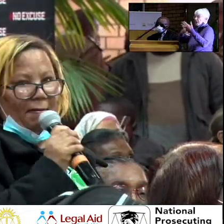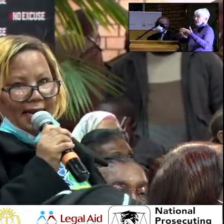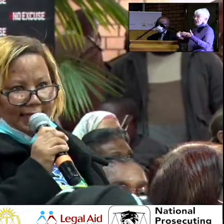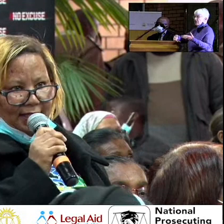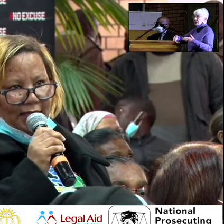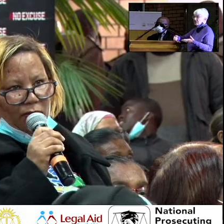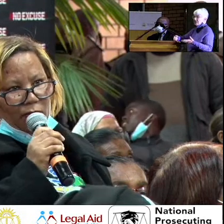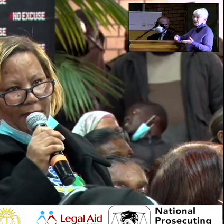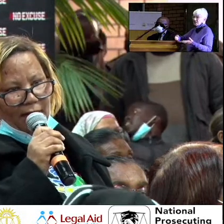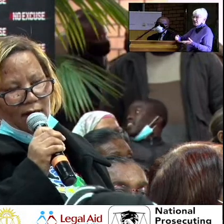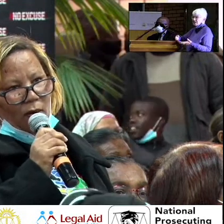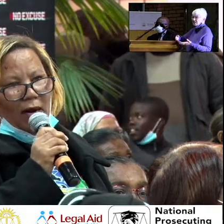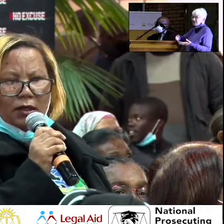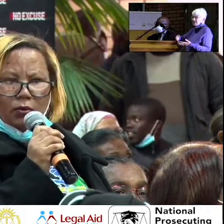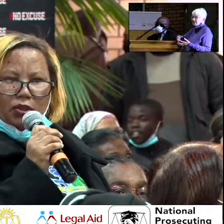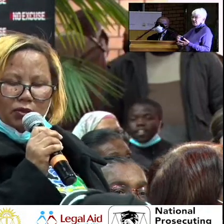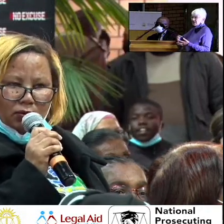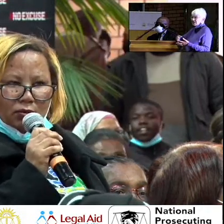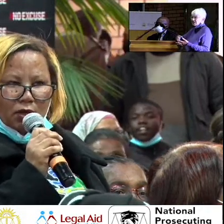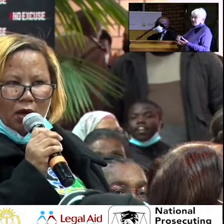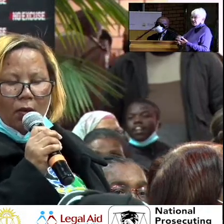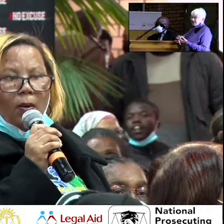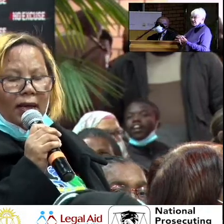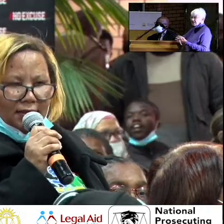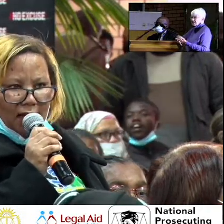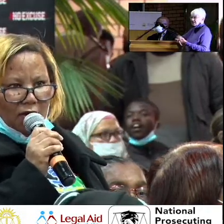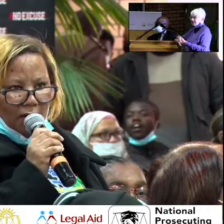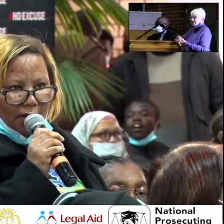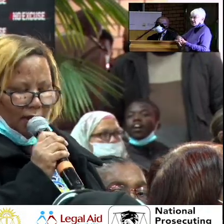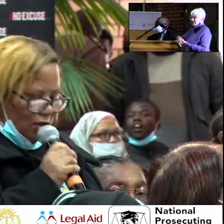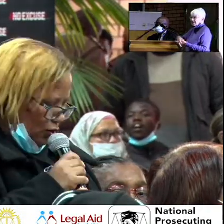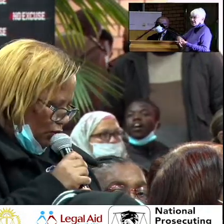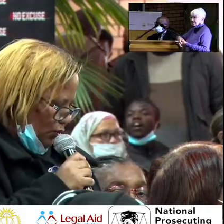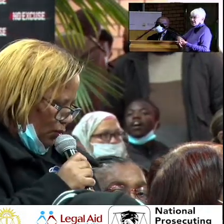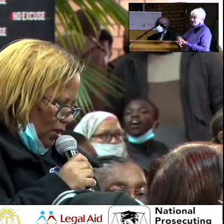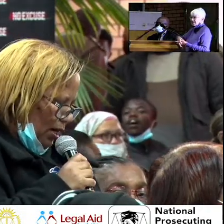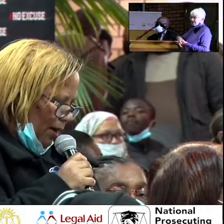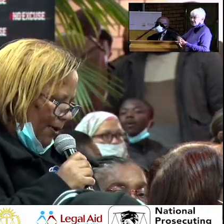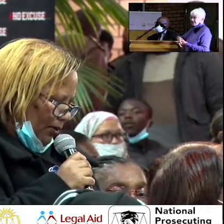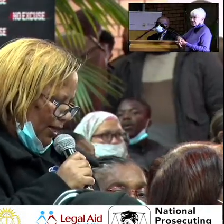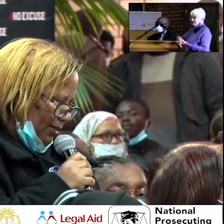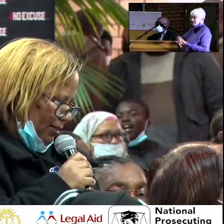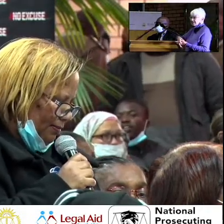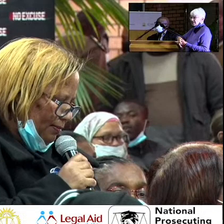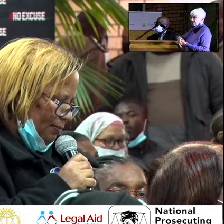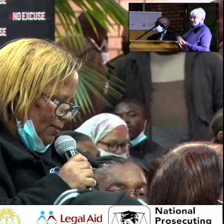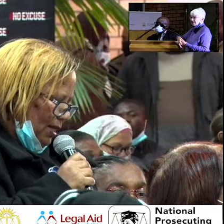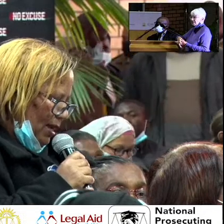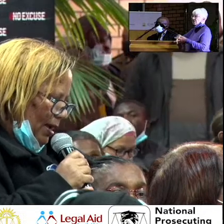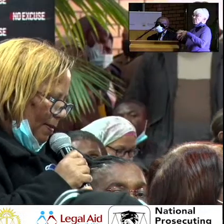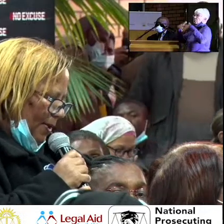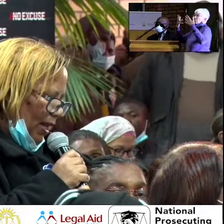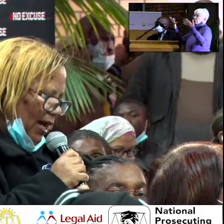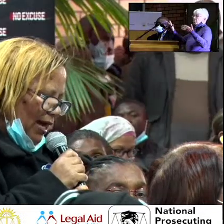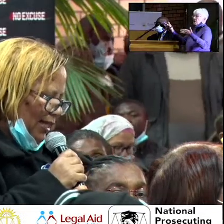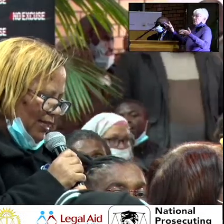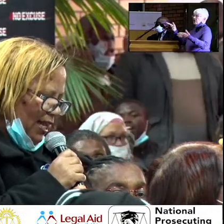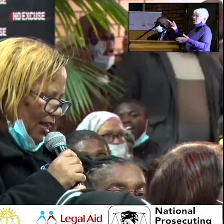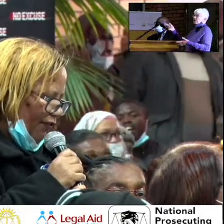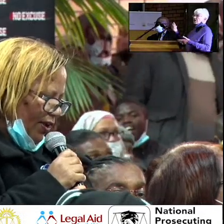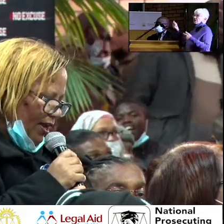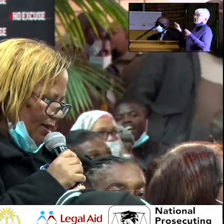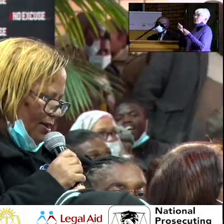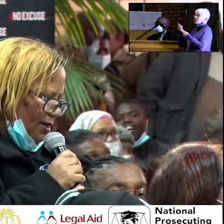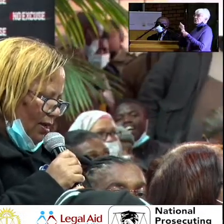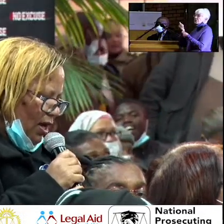to the minister would be, what are you going to do about that? Belhar does not